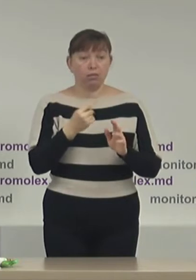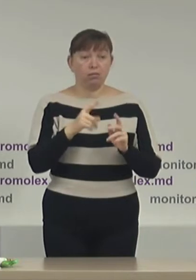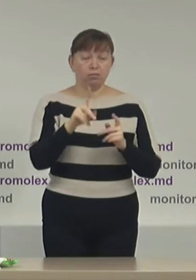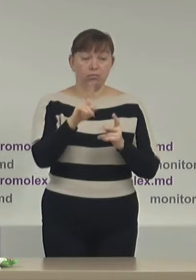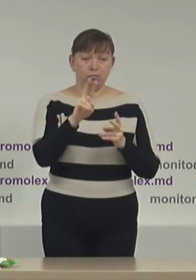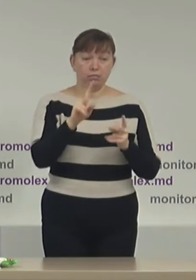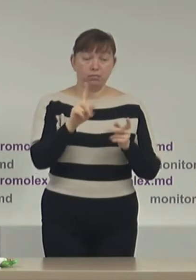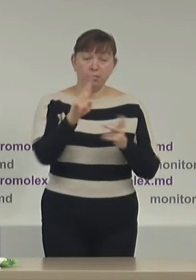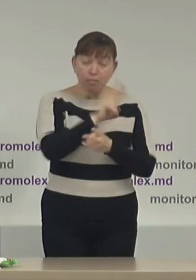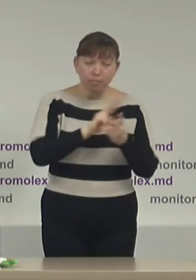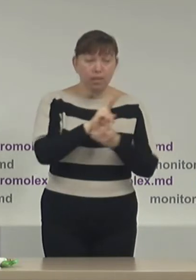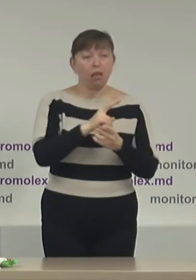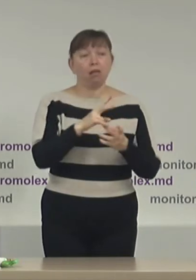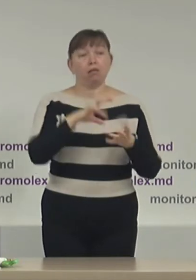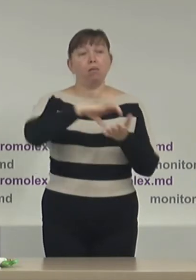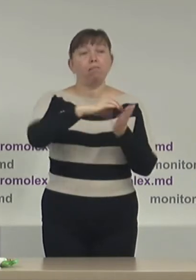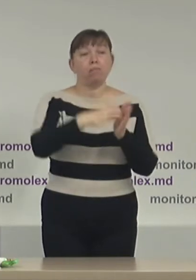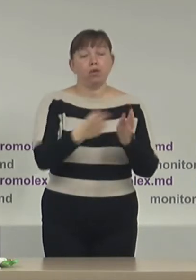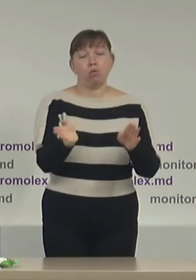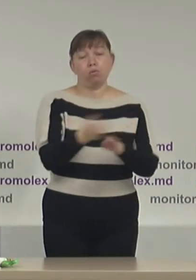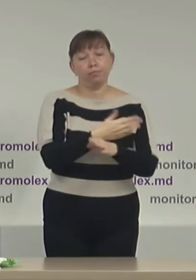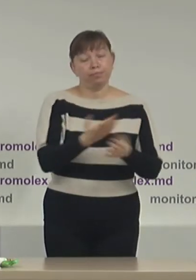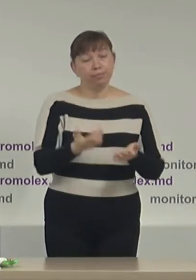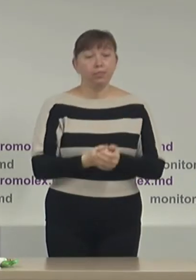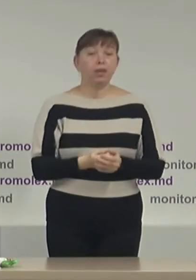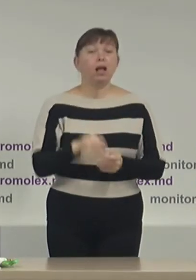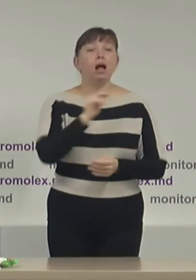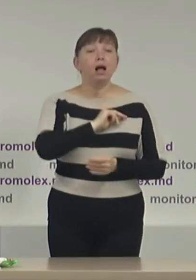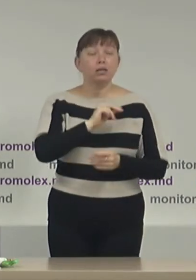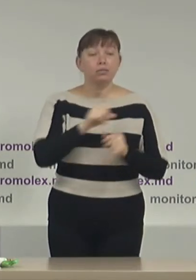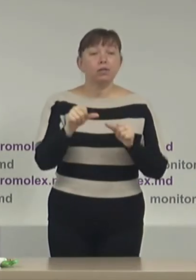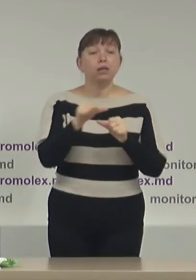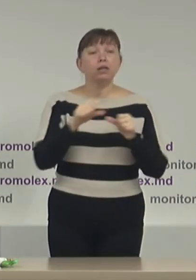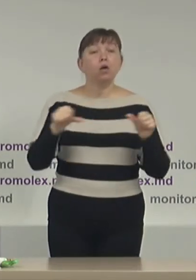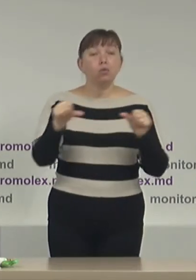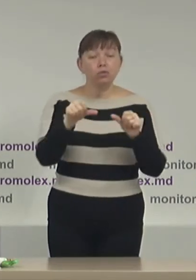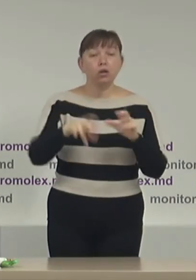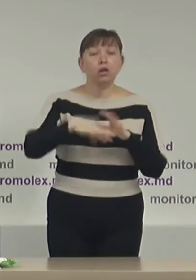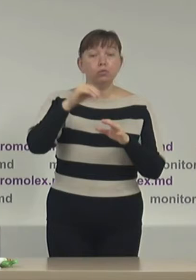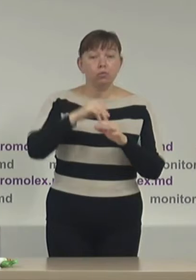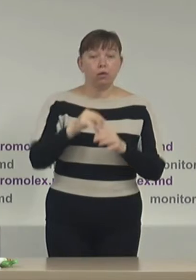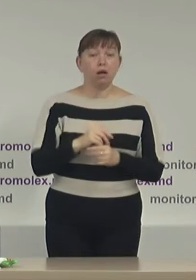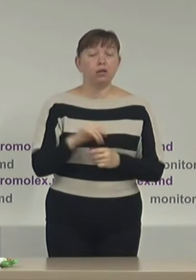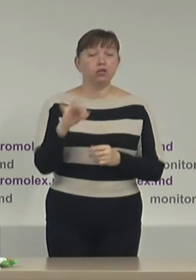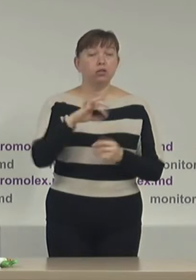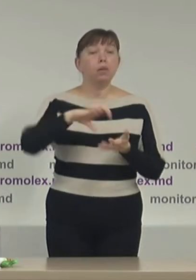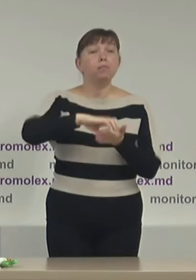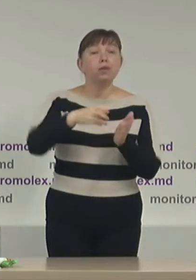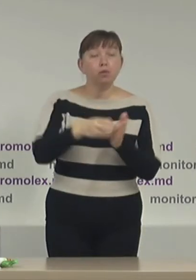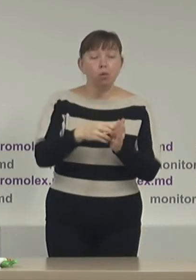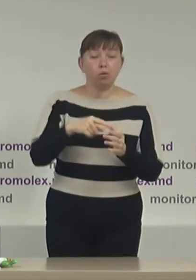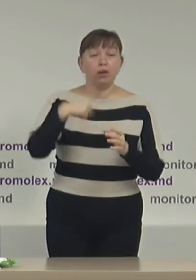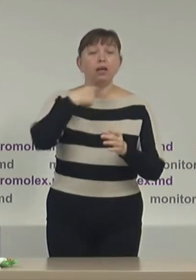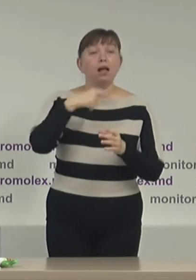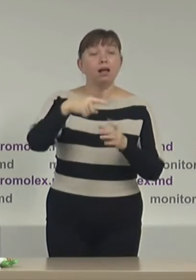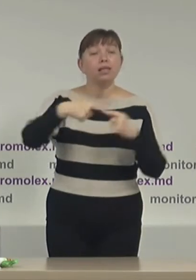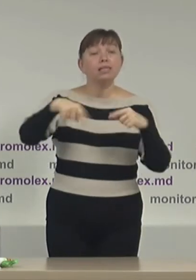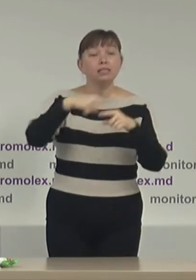second round. The only thing possible is to replace the members. The activities of the